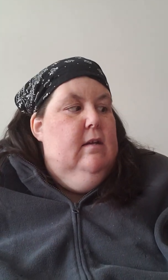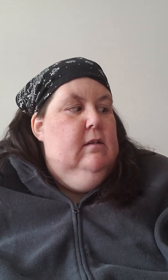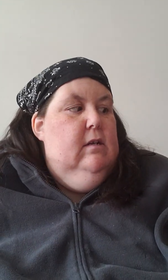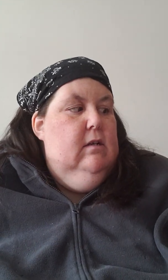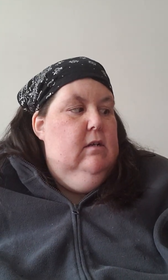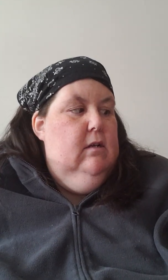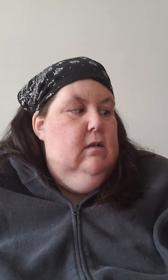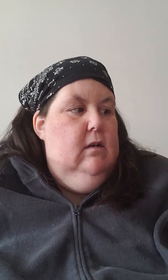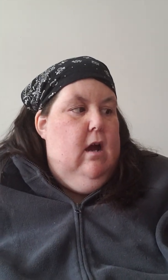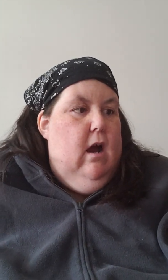And